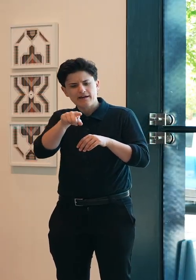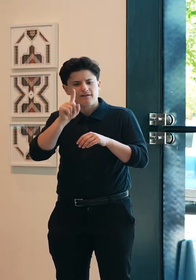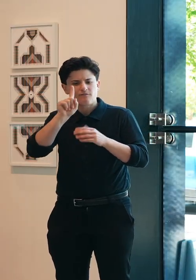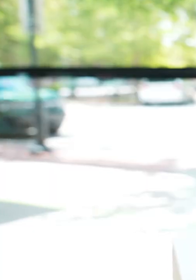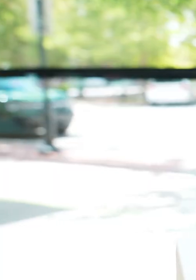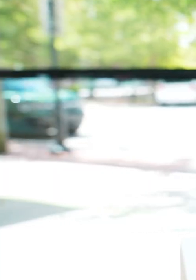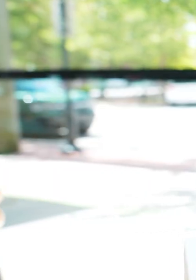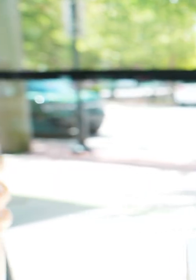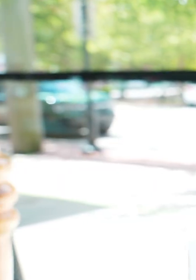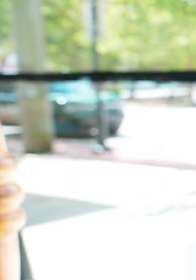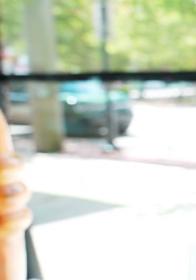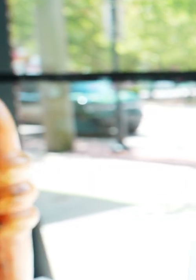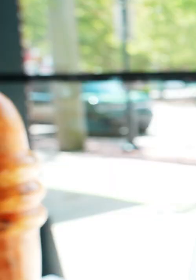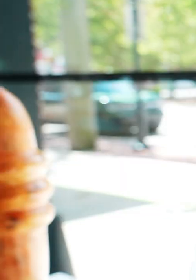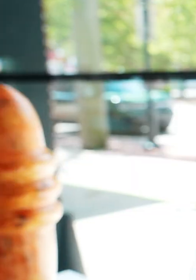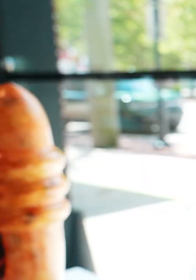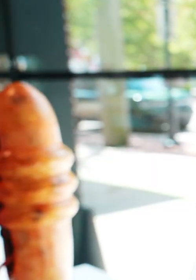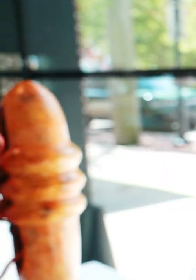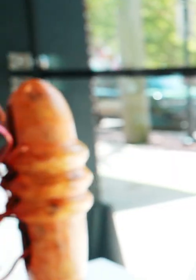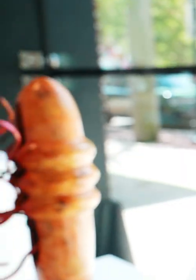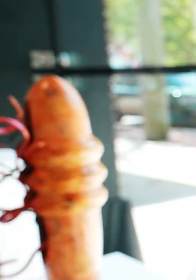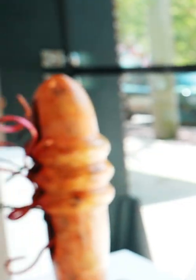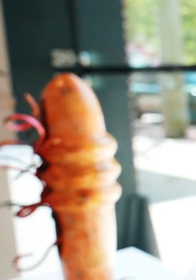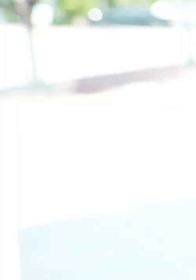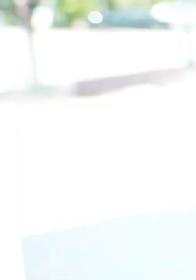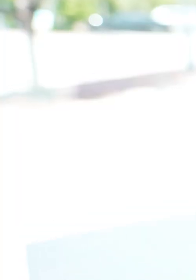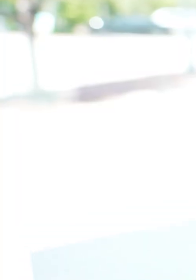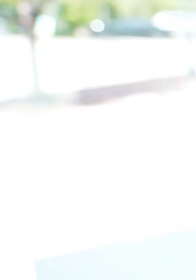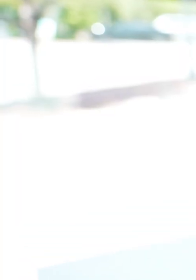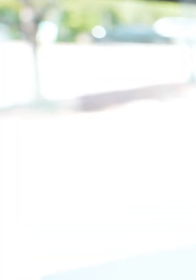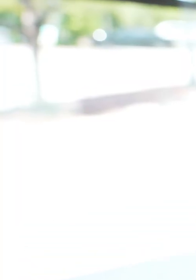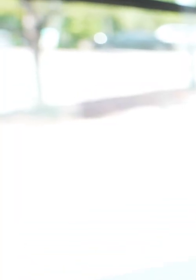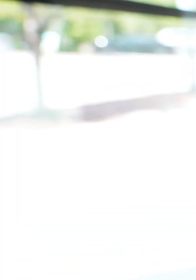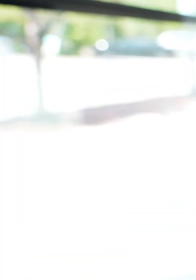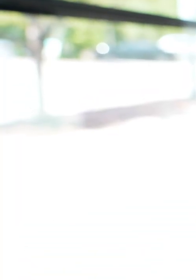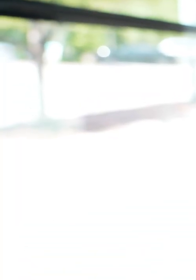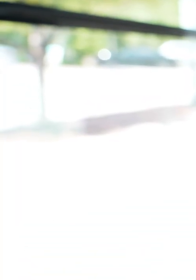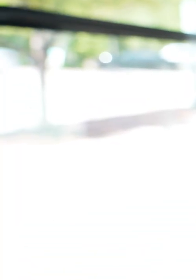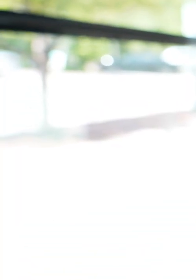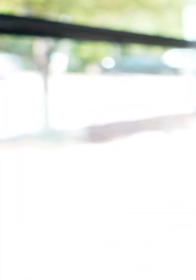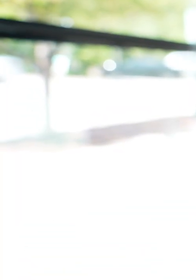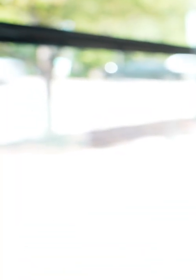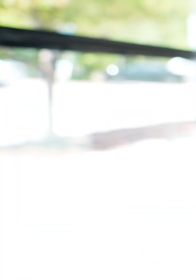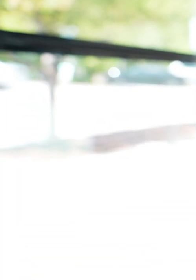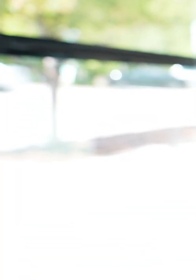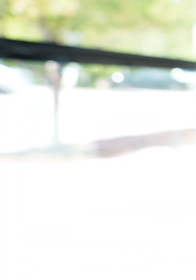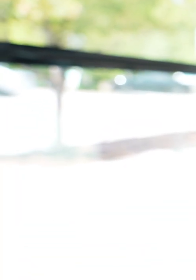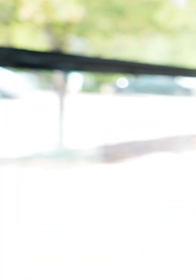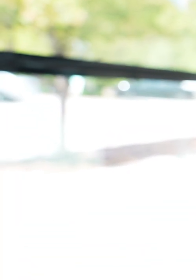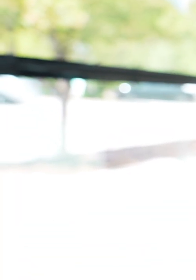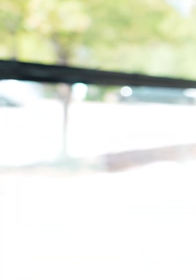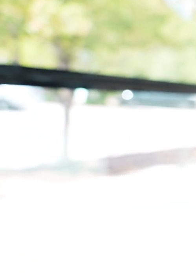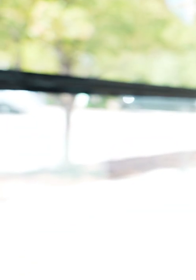sometimes, wasting time, going, how can I make this different? This piece here, I